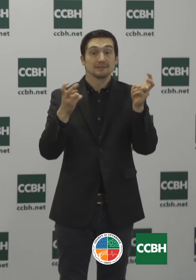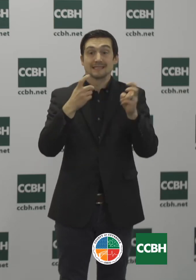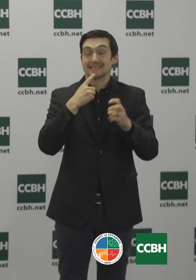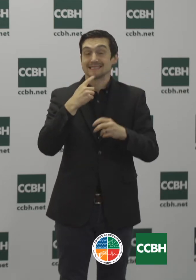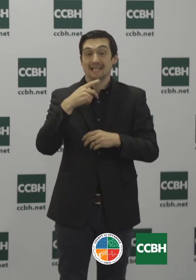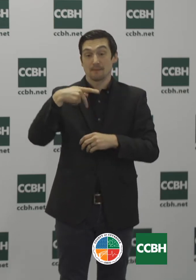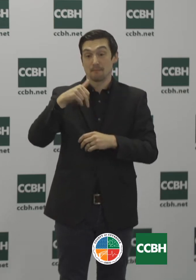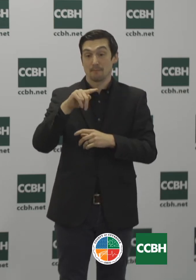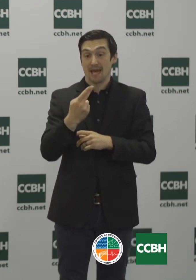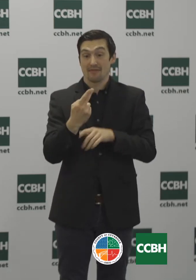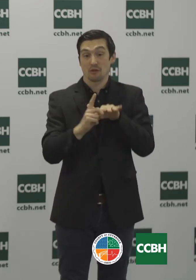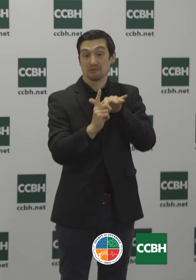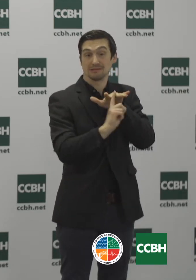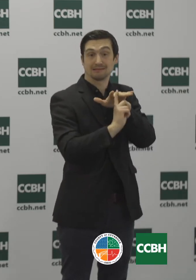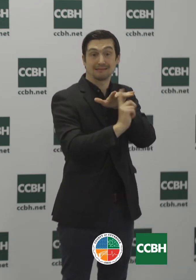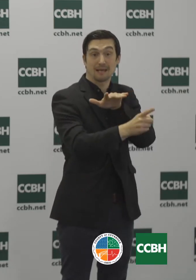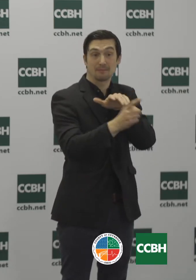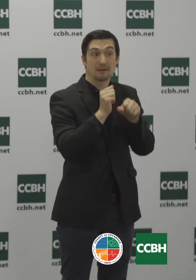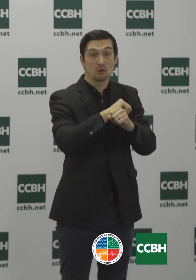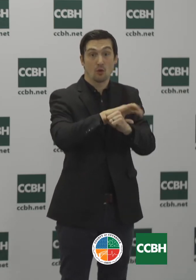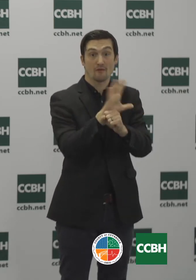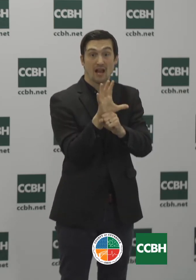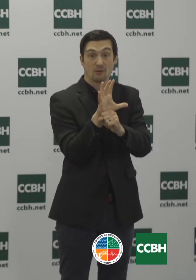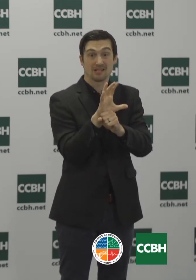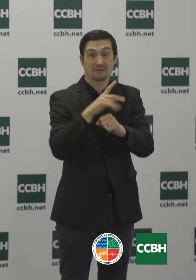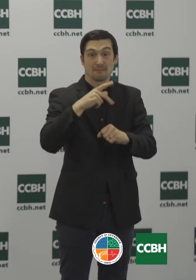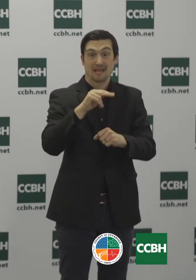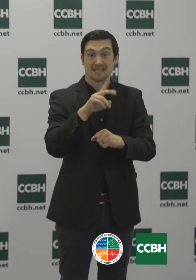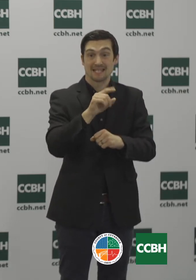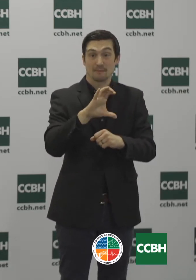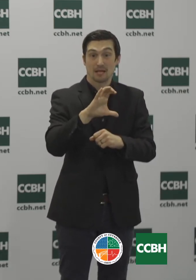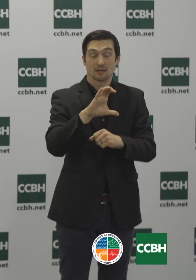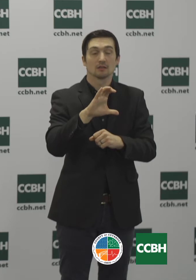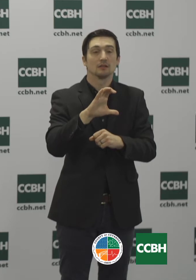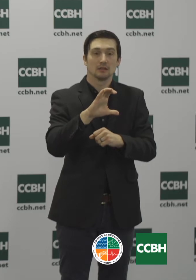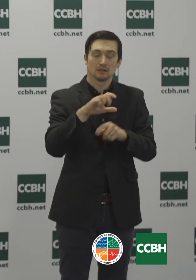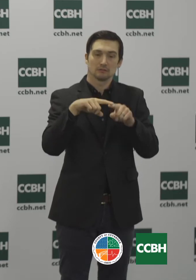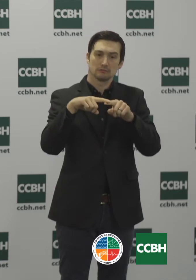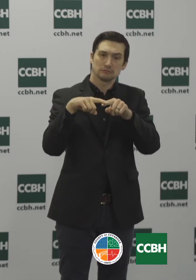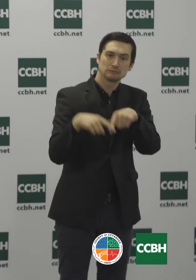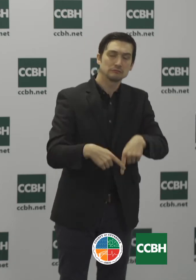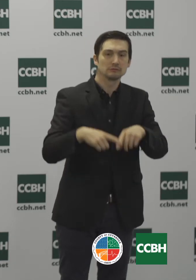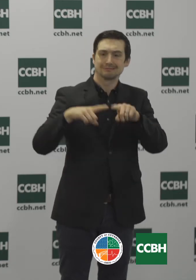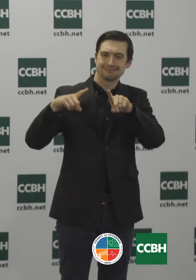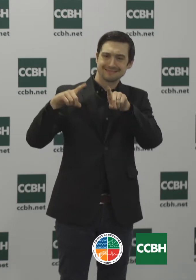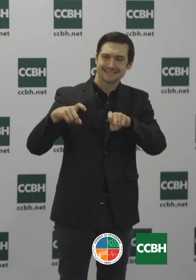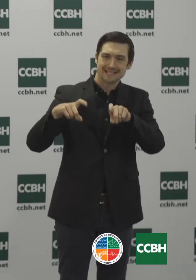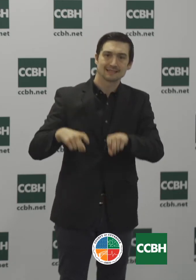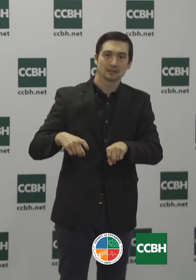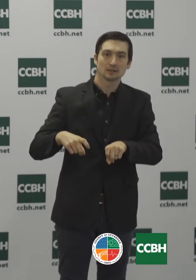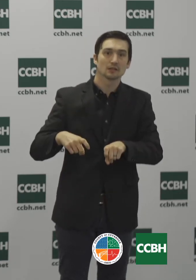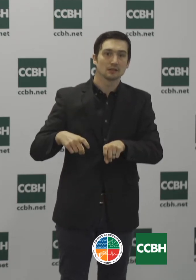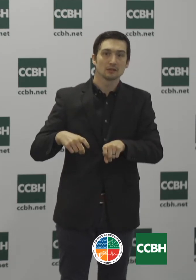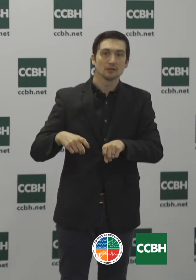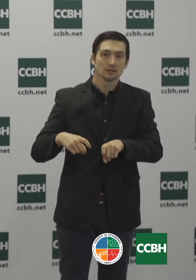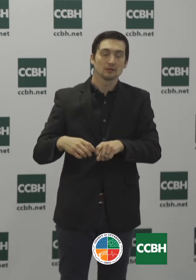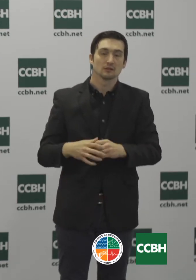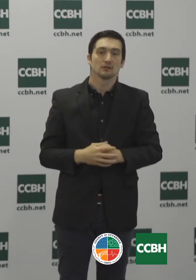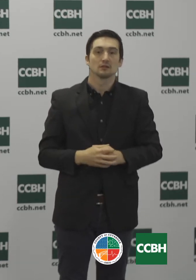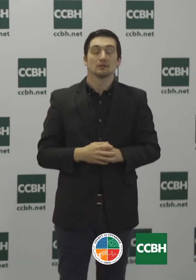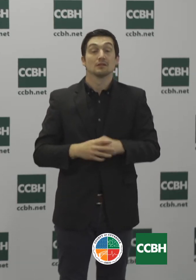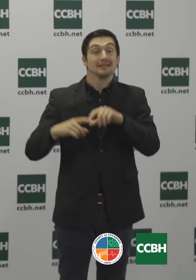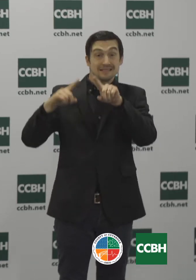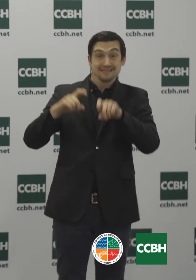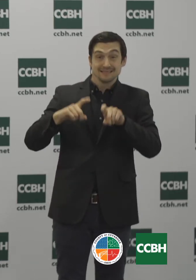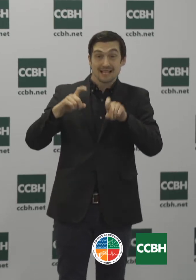pandemic for the United States, indeed everywhere, centers around a massive scaling up of testing." Testing